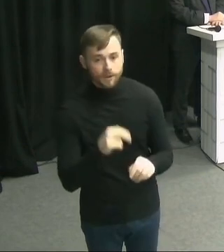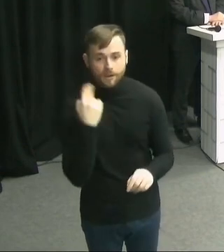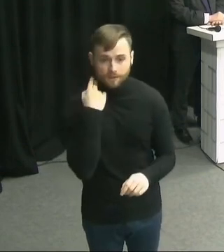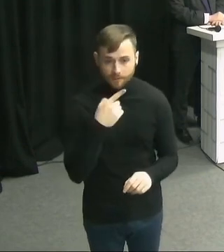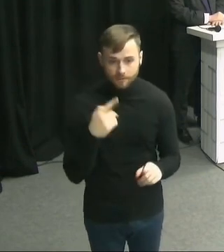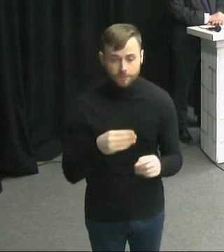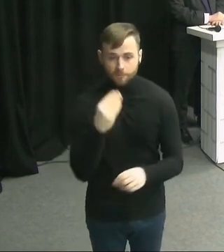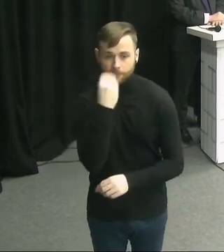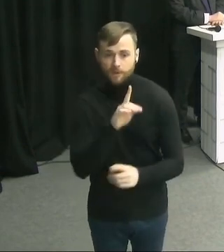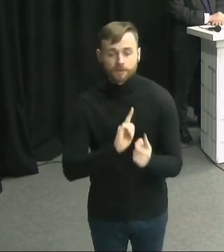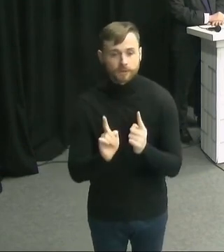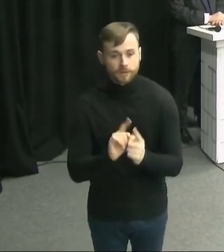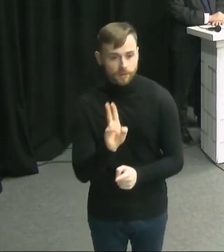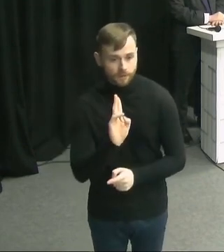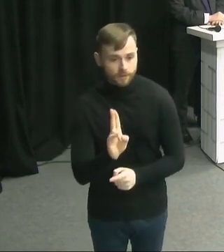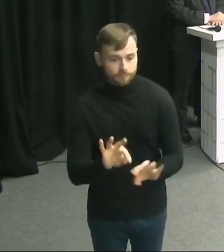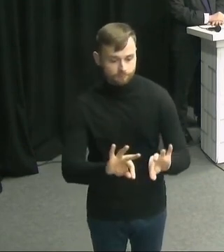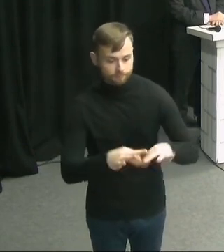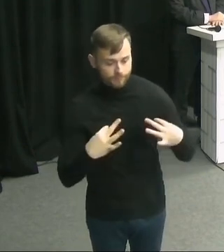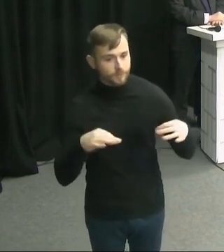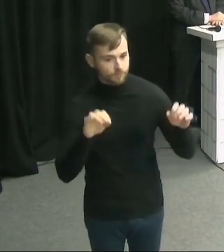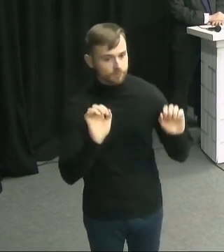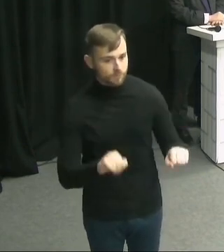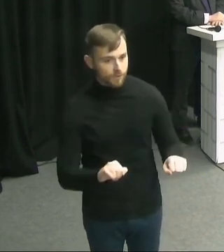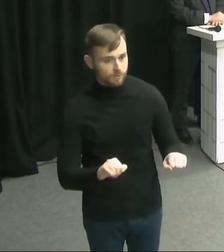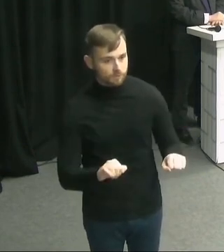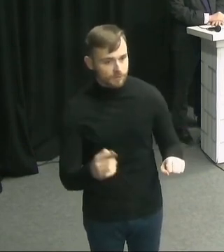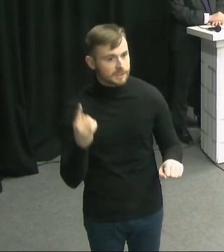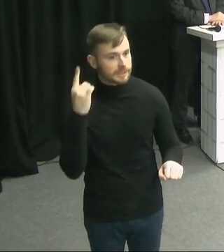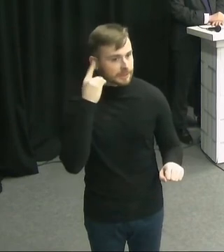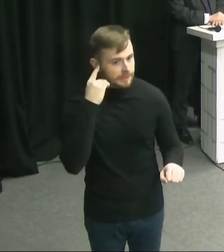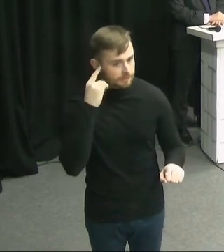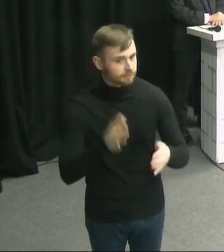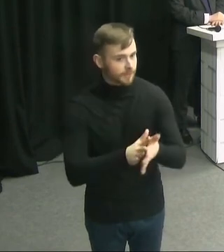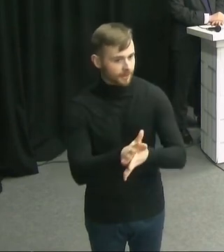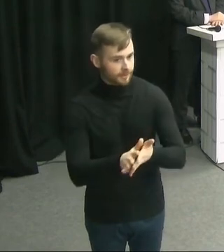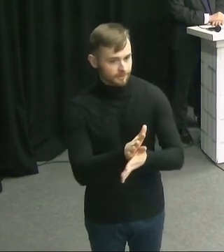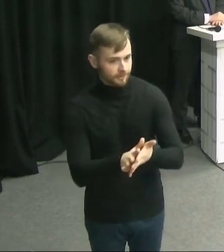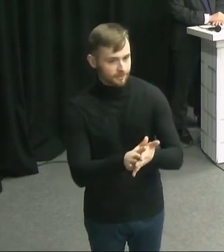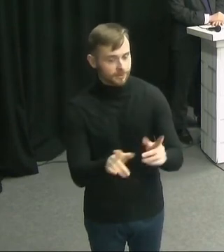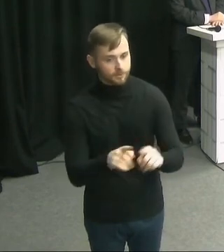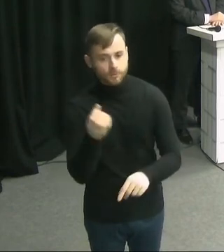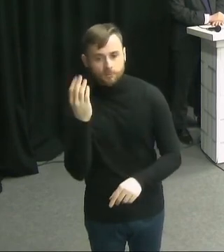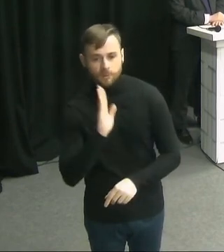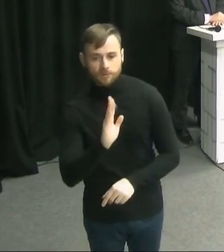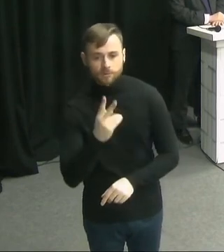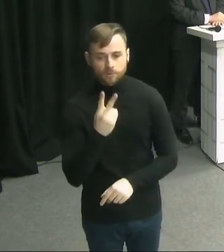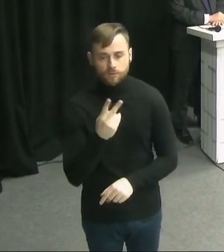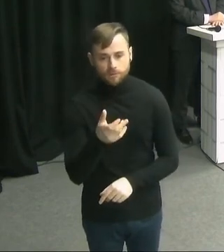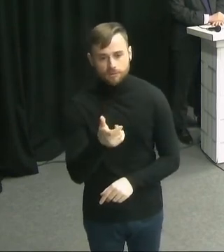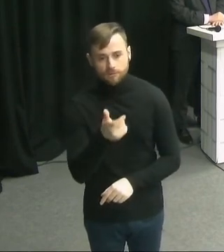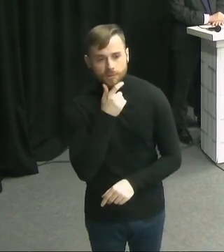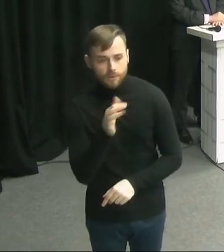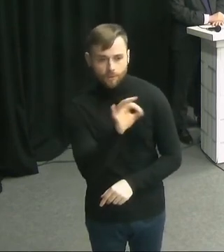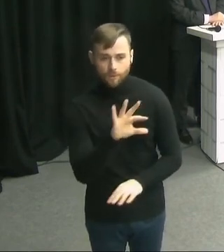We also would like to thank the interpreters into sign language. They also helped